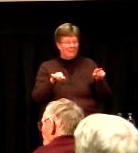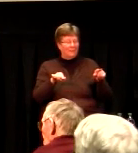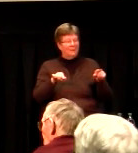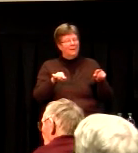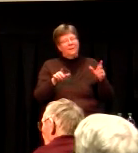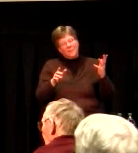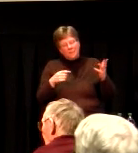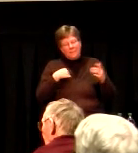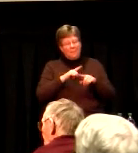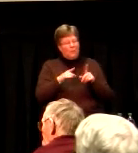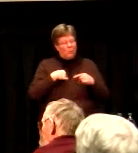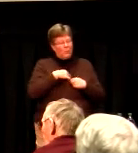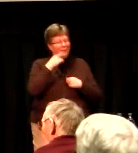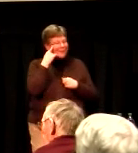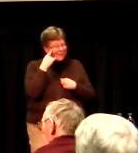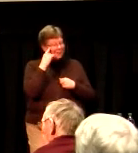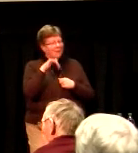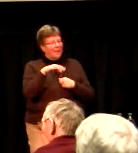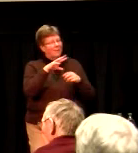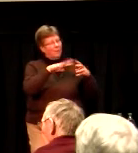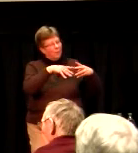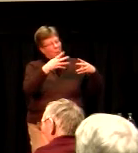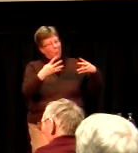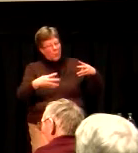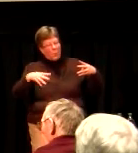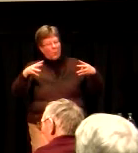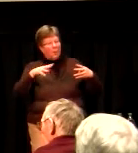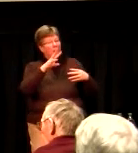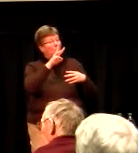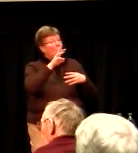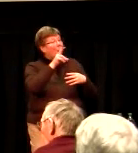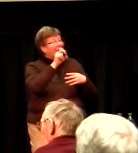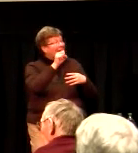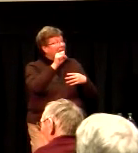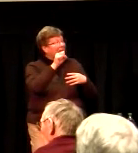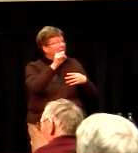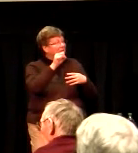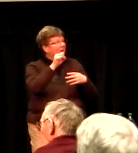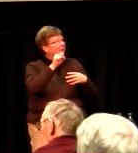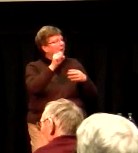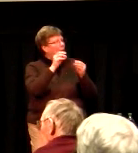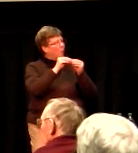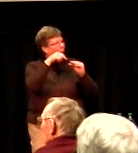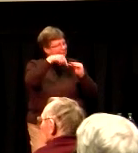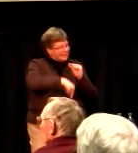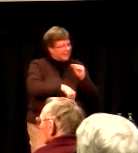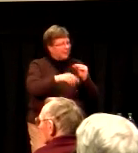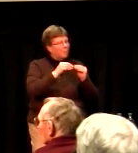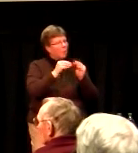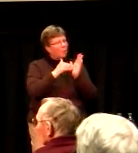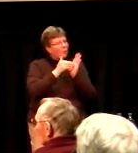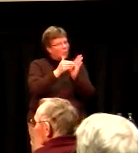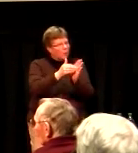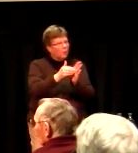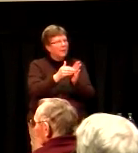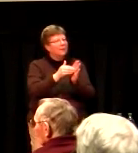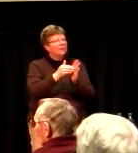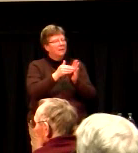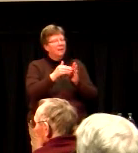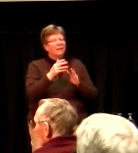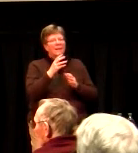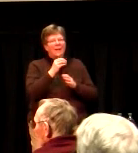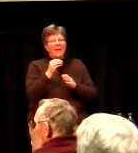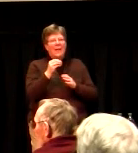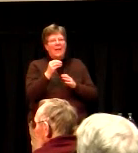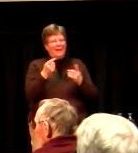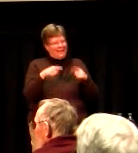that the waves are getting deeper and more frequent. And especially it seems like it's